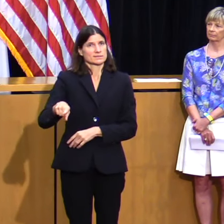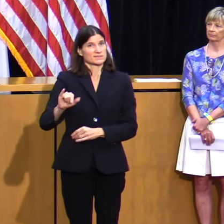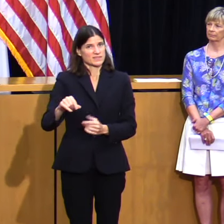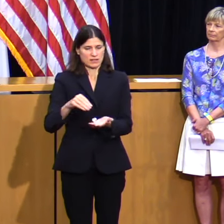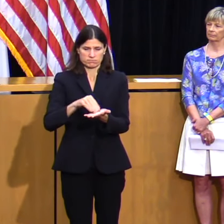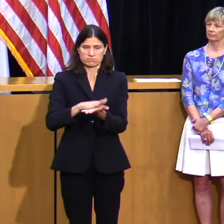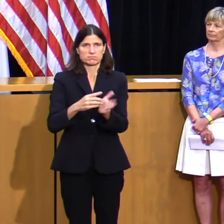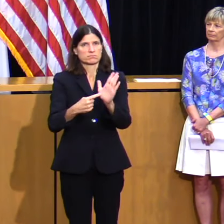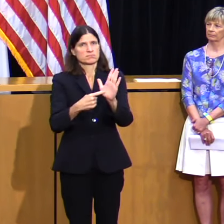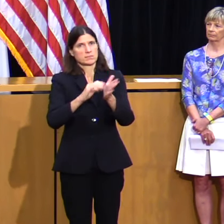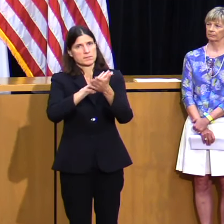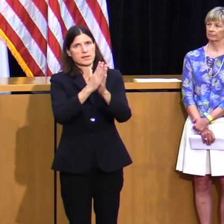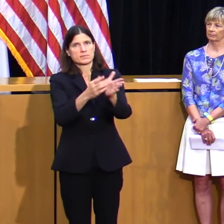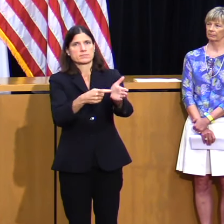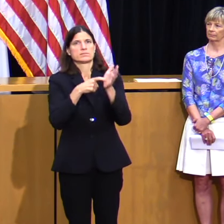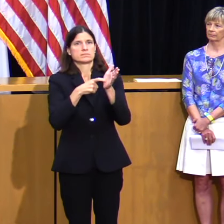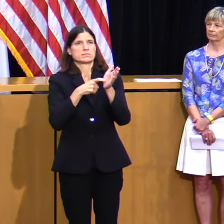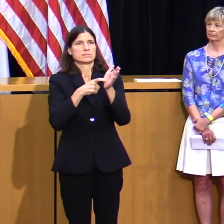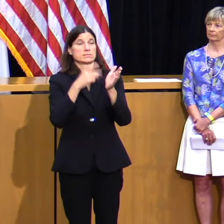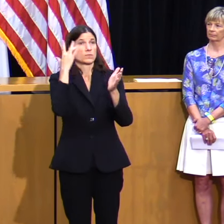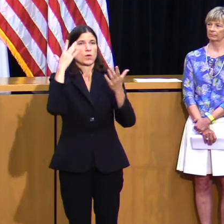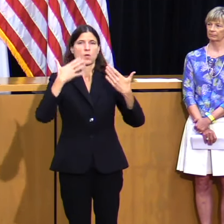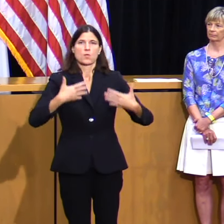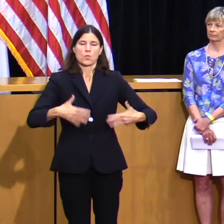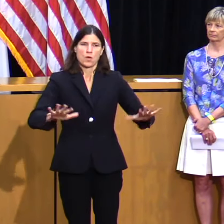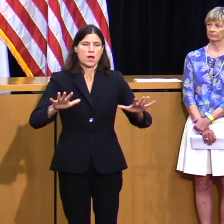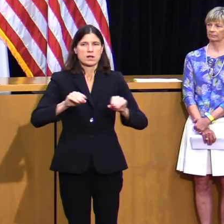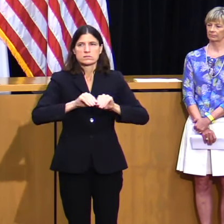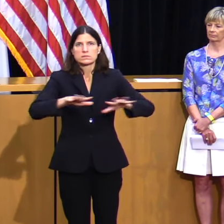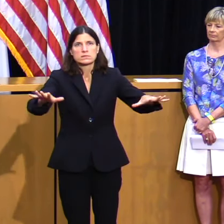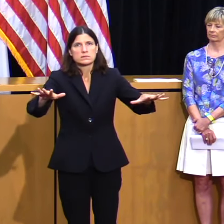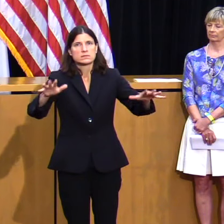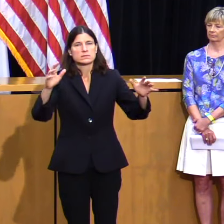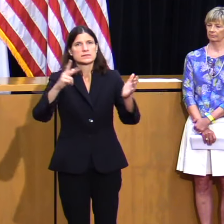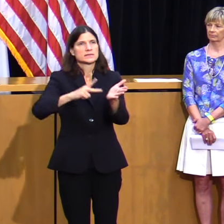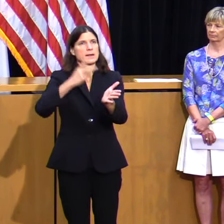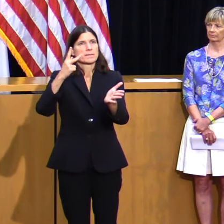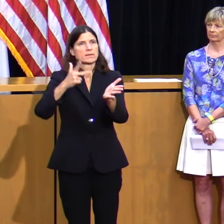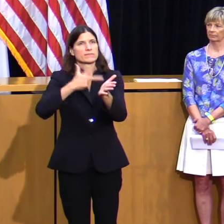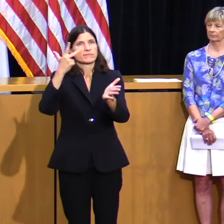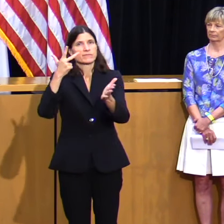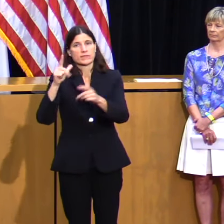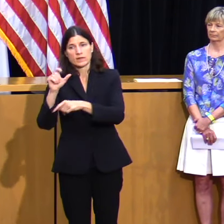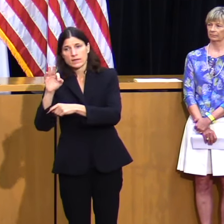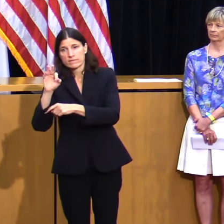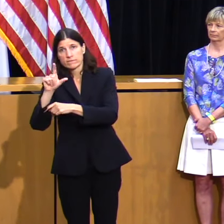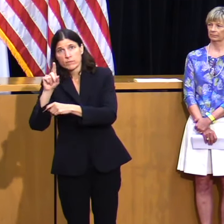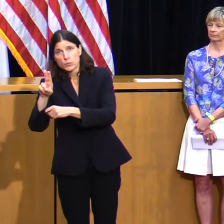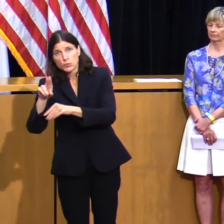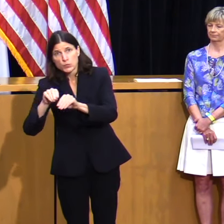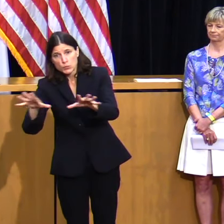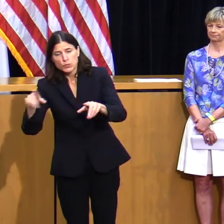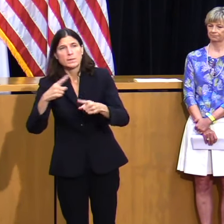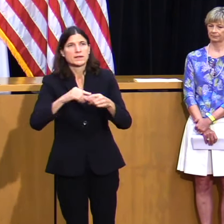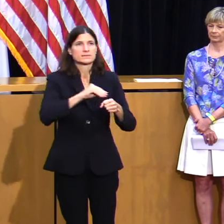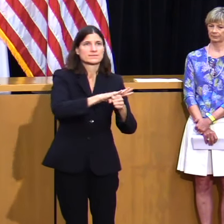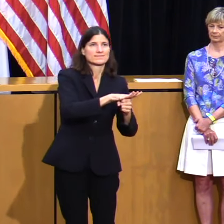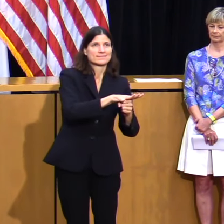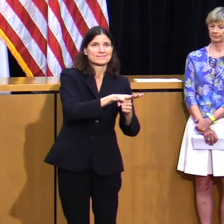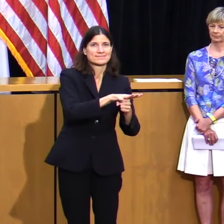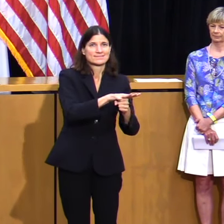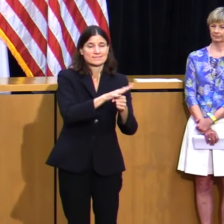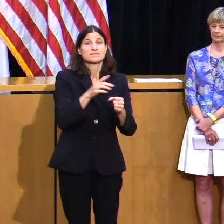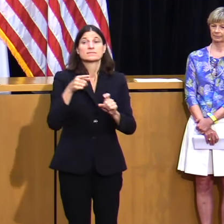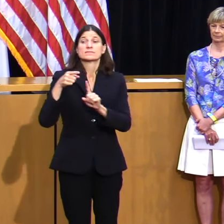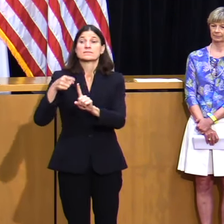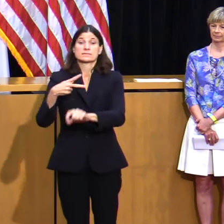additional necessary layer of protection for all students returning this year. Many flu